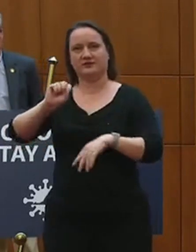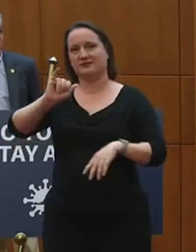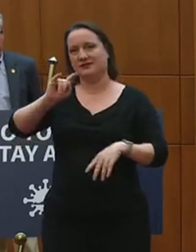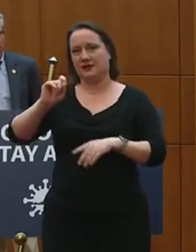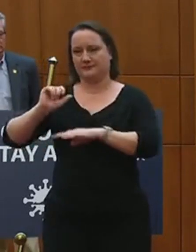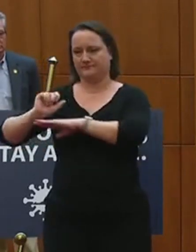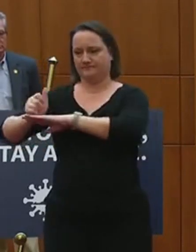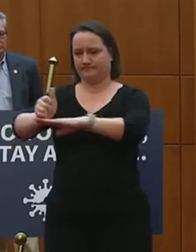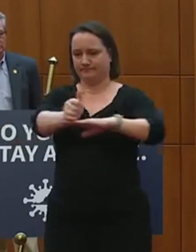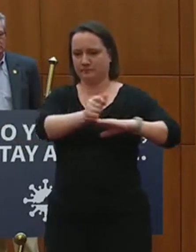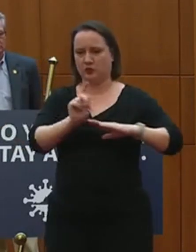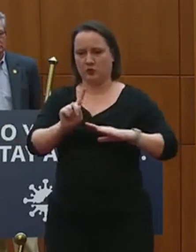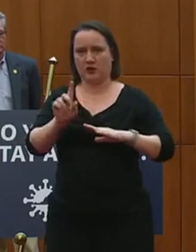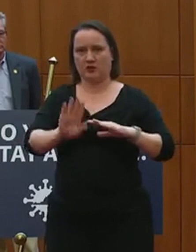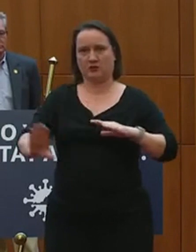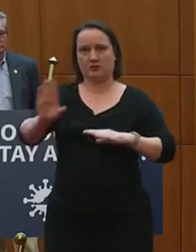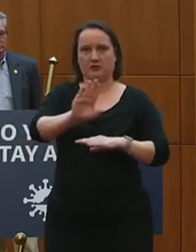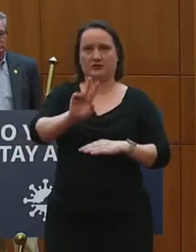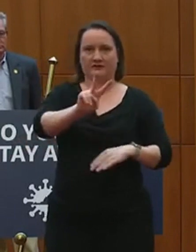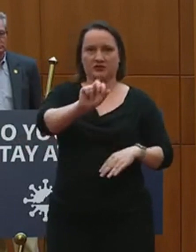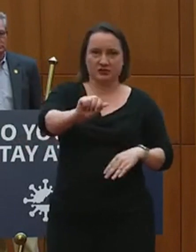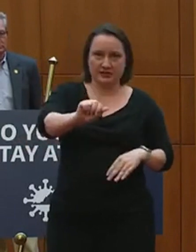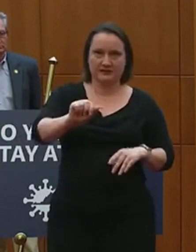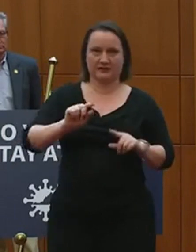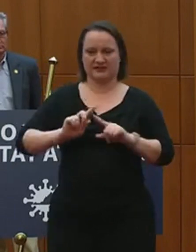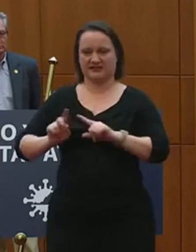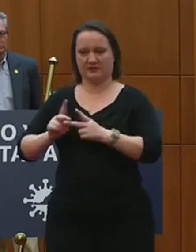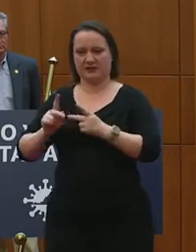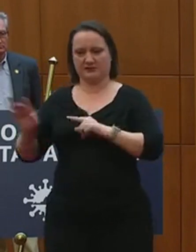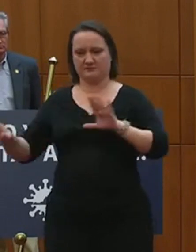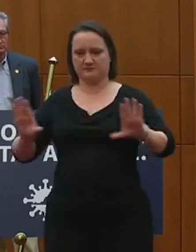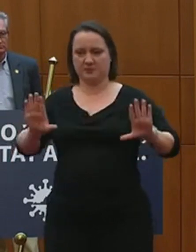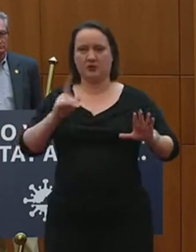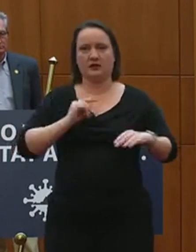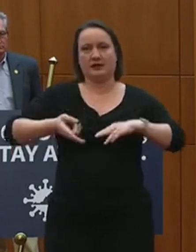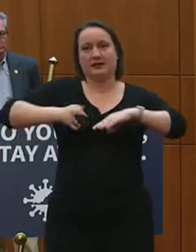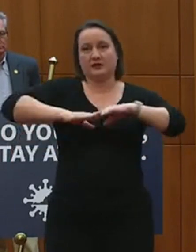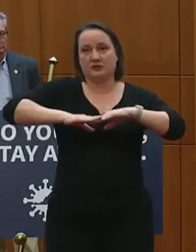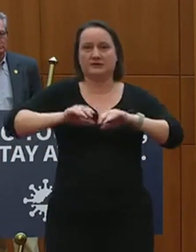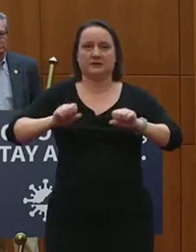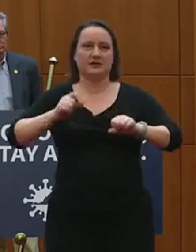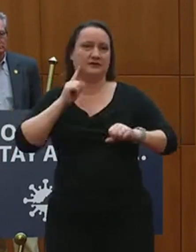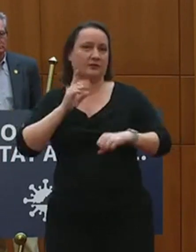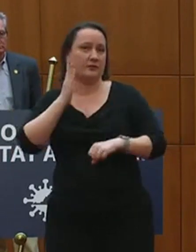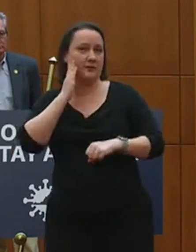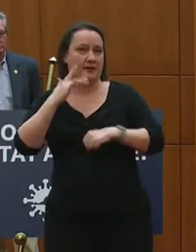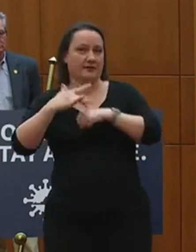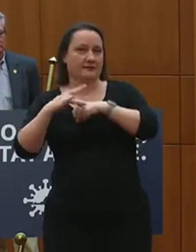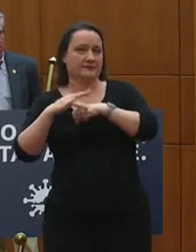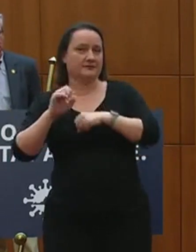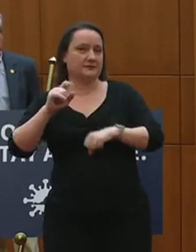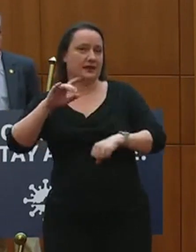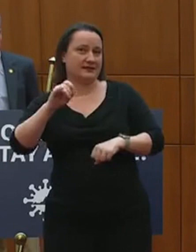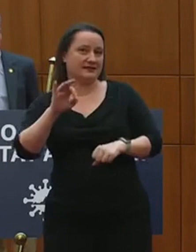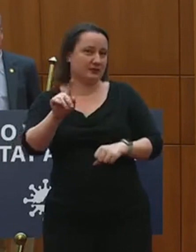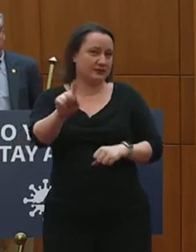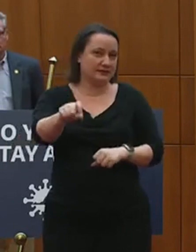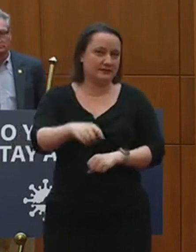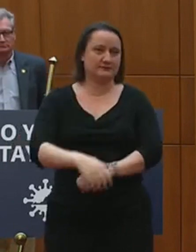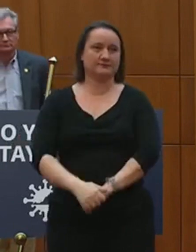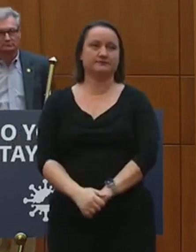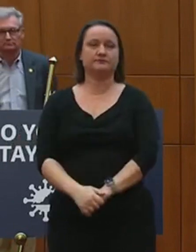regions around Virginia so that we can increase the capacity for bed space if we need to. And I would also say that when